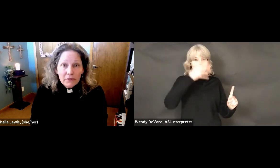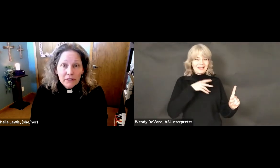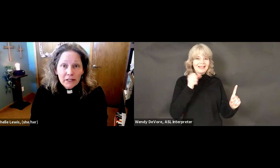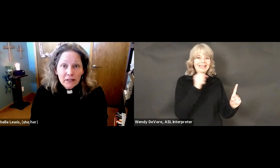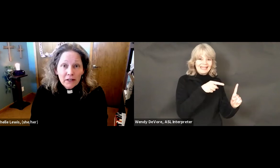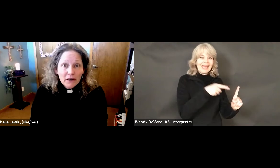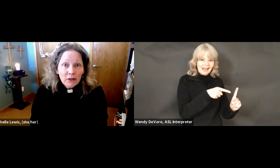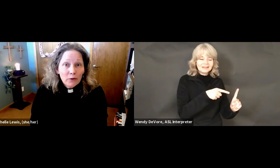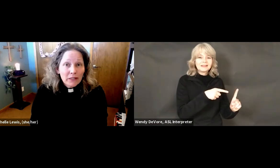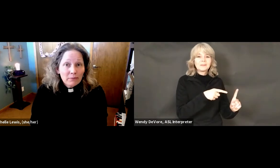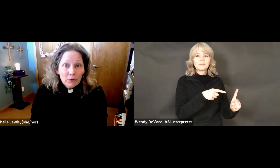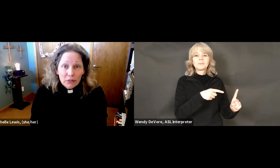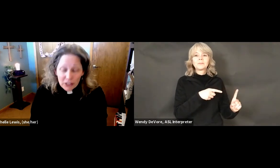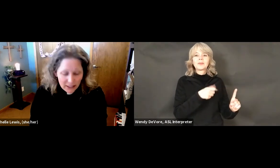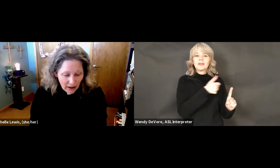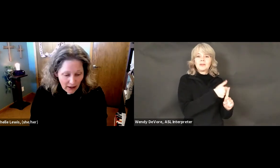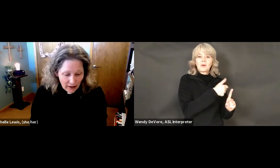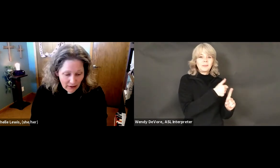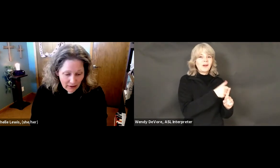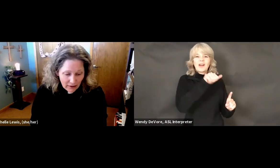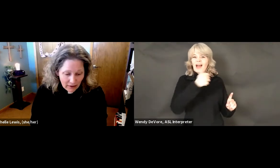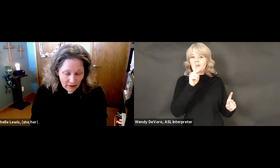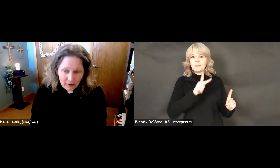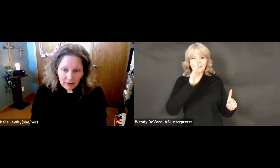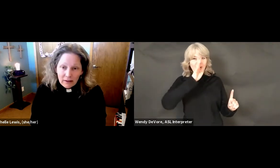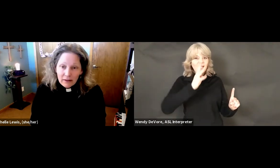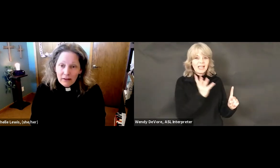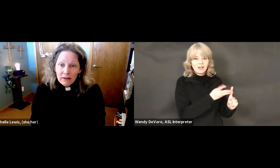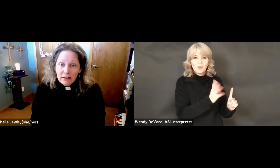a person who is pushed aside,